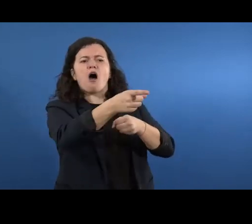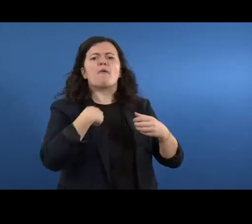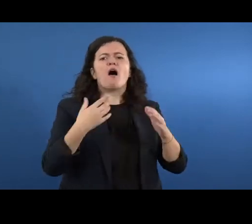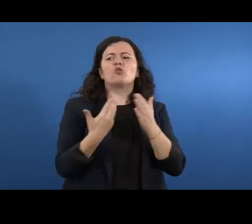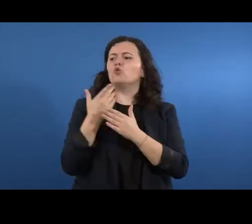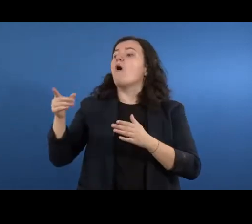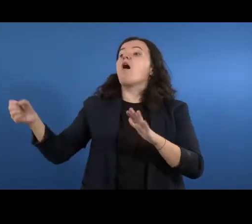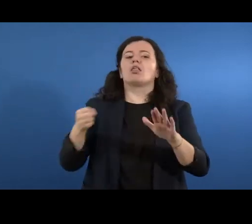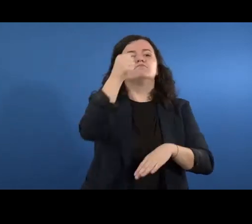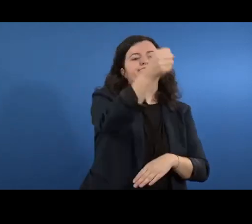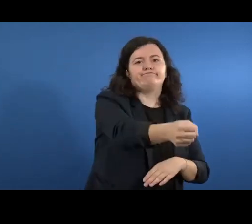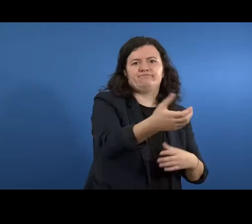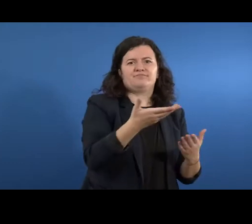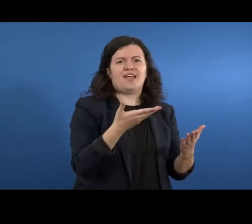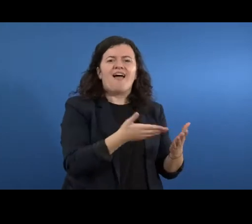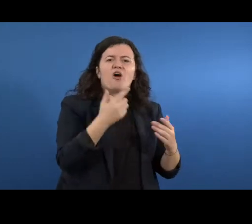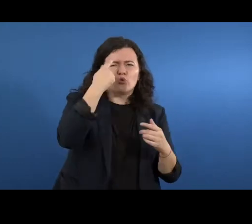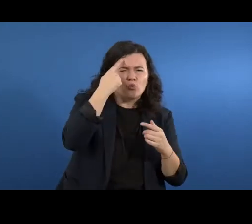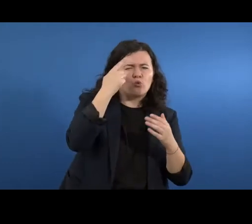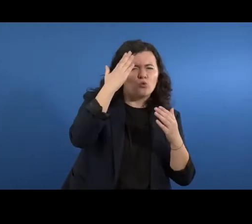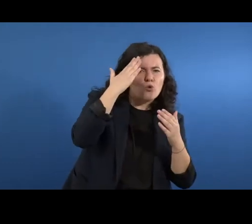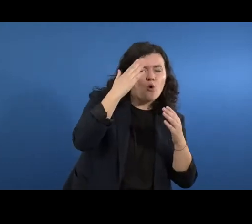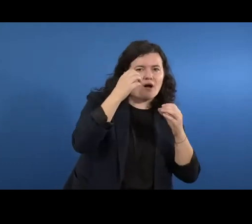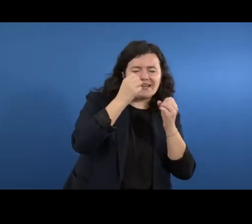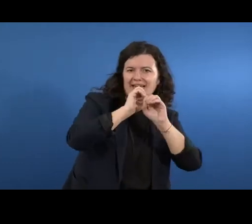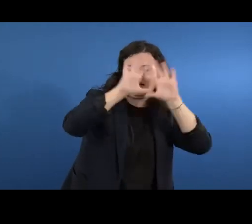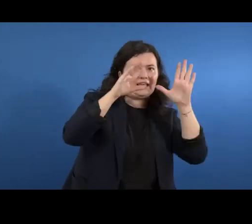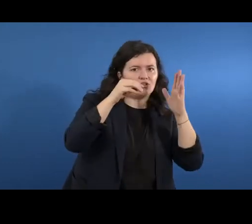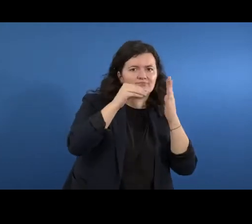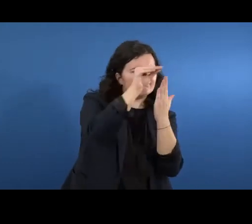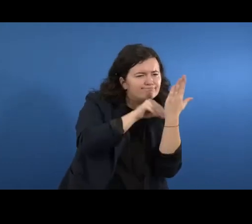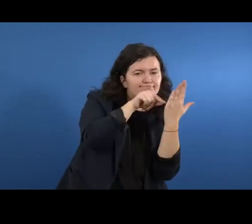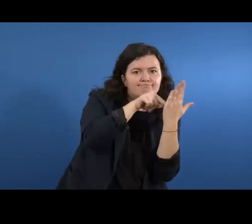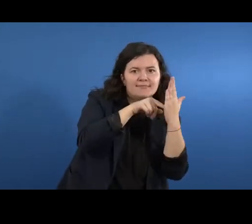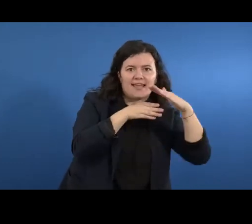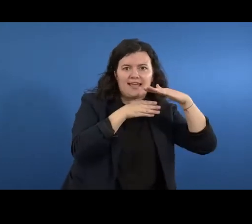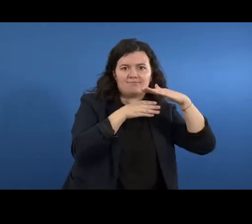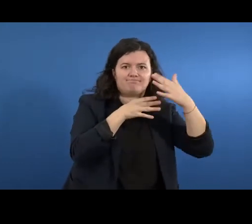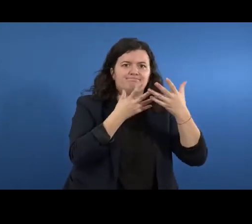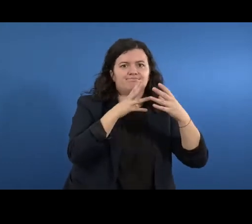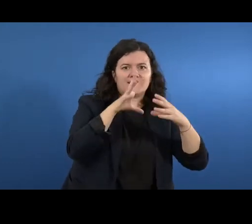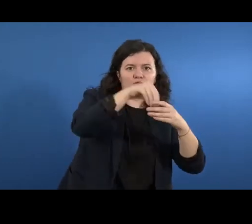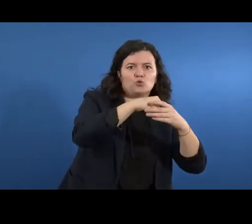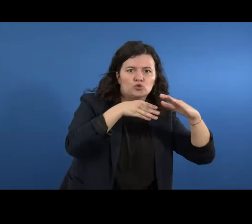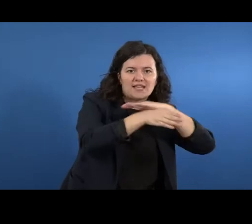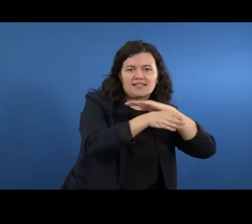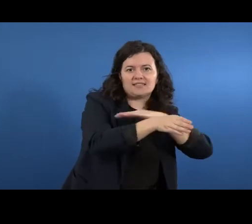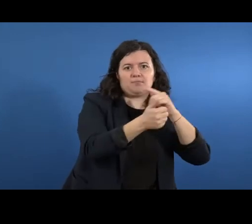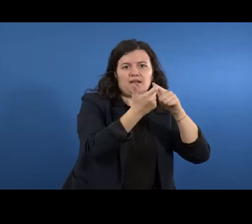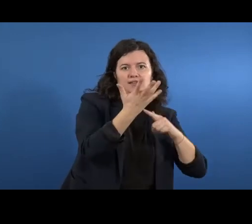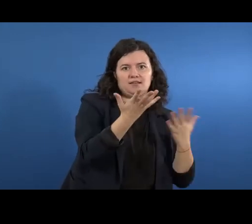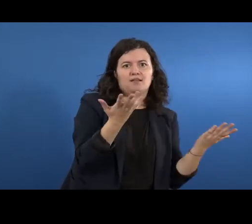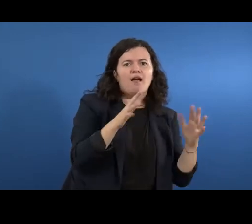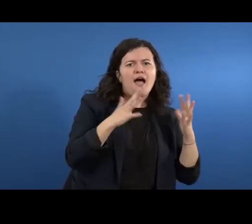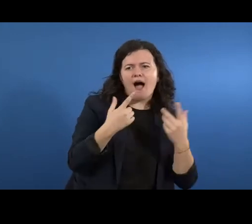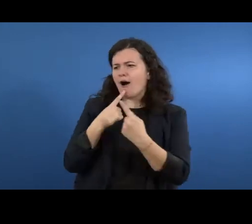individuals online. So it's not only looking out how training providers should be, you know, approaching disability